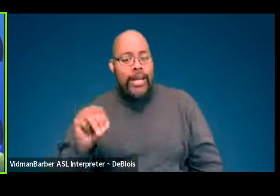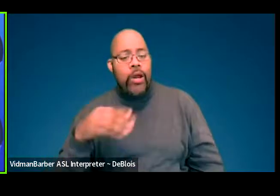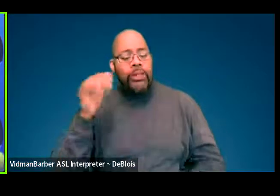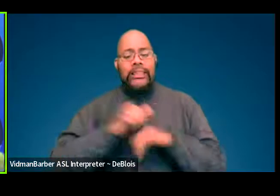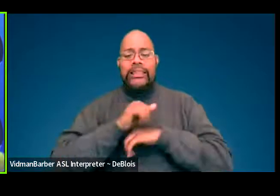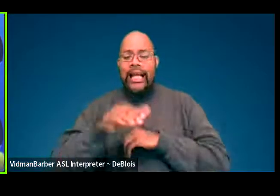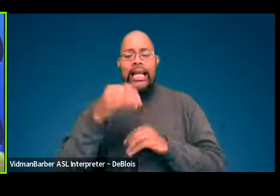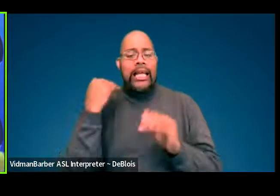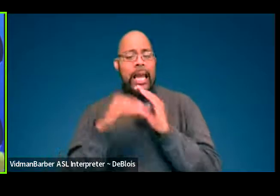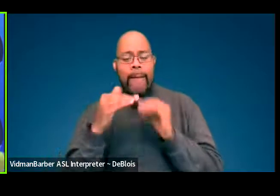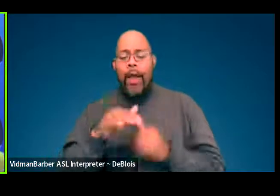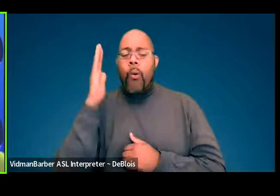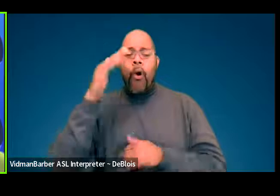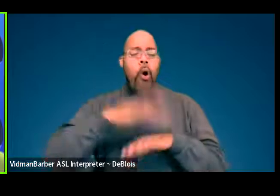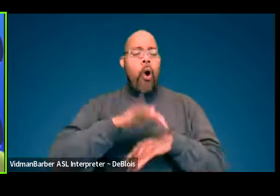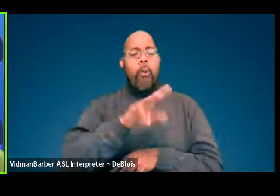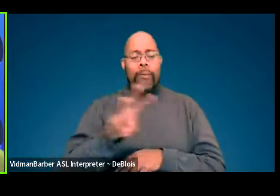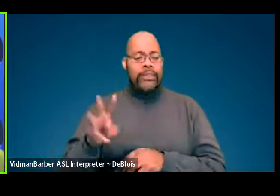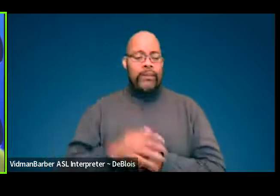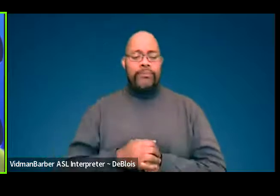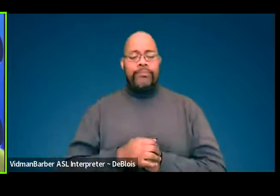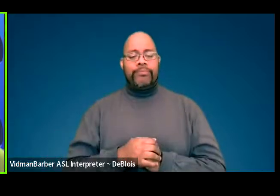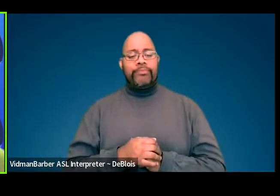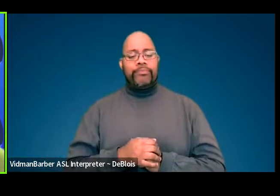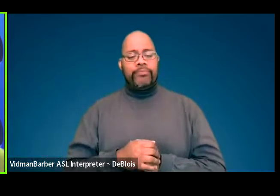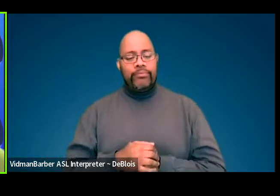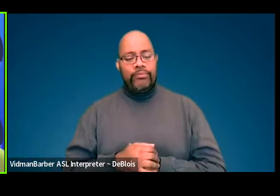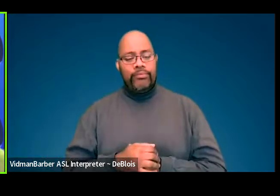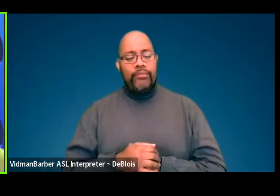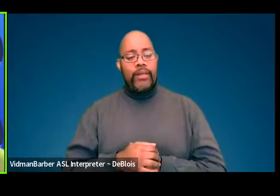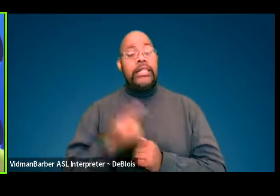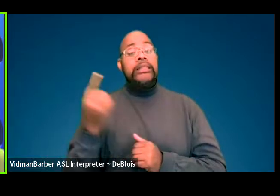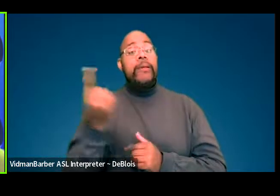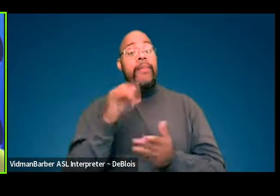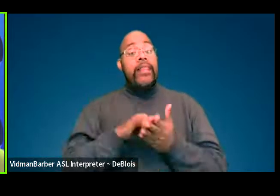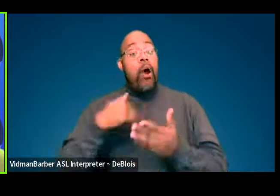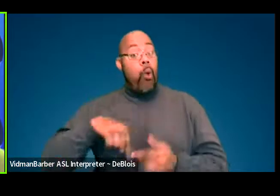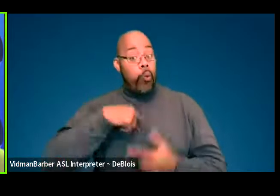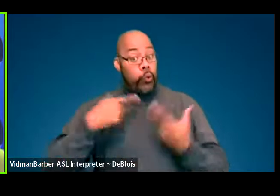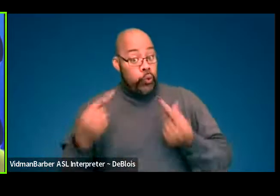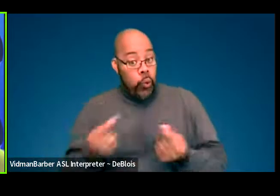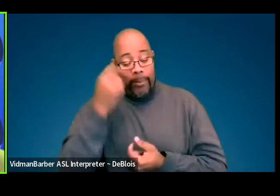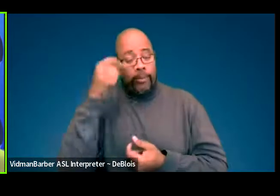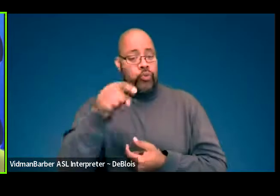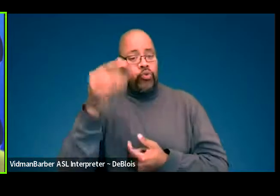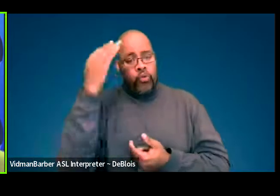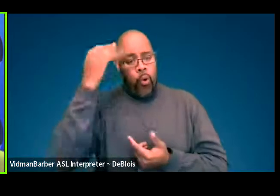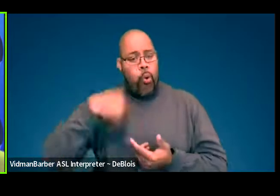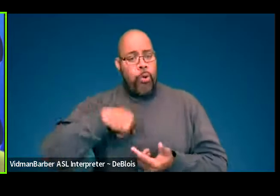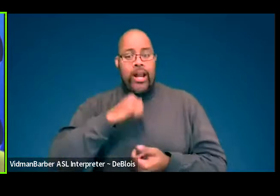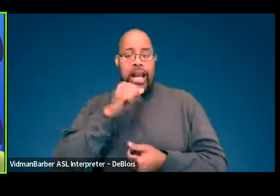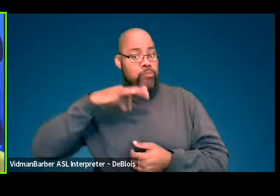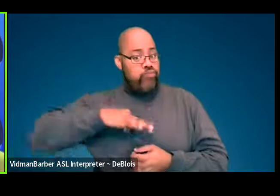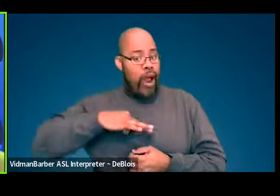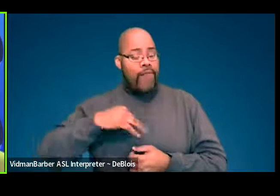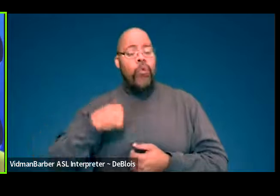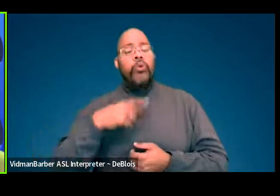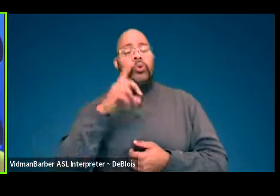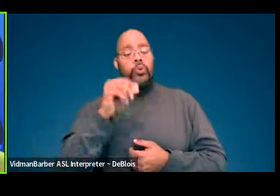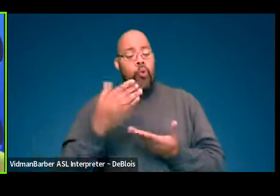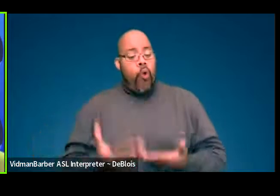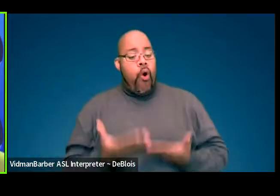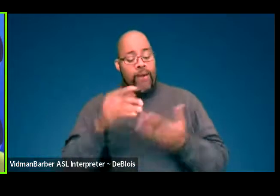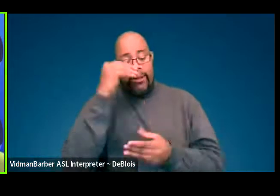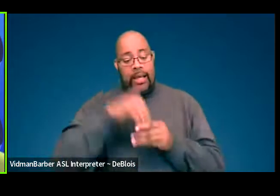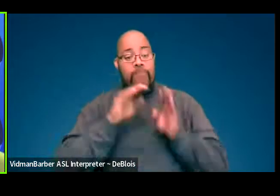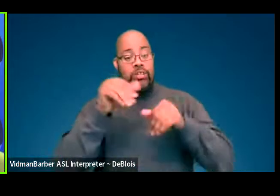out emails. It'll be on our website. Something that we are doing, because we are a nonprofit and we do offer